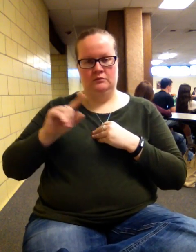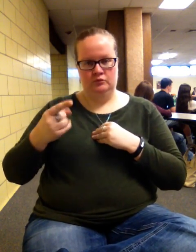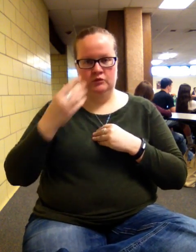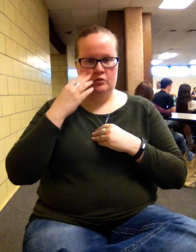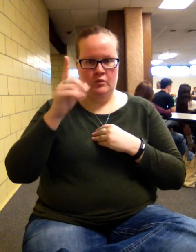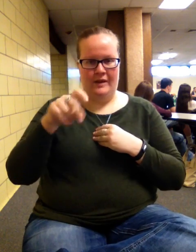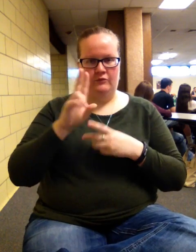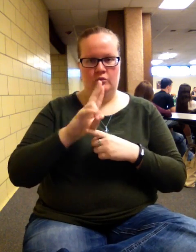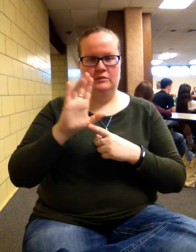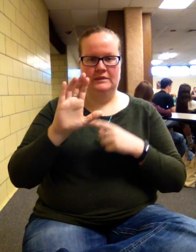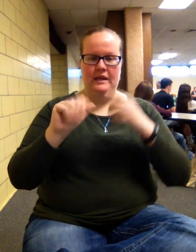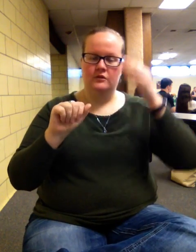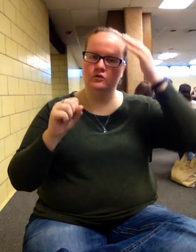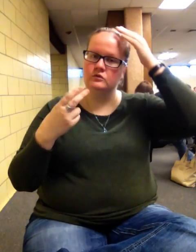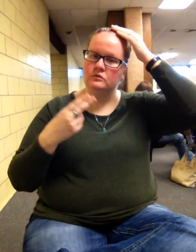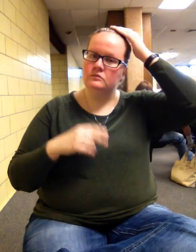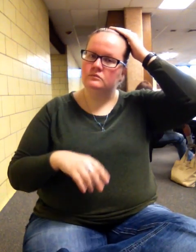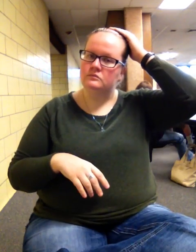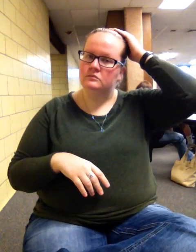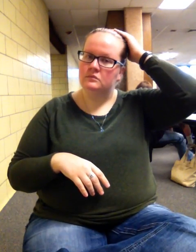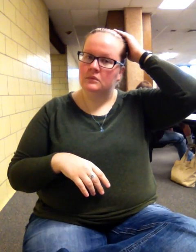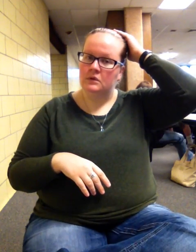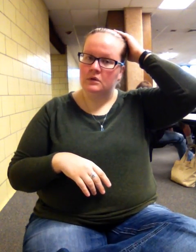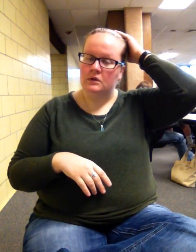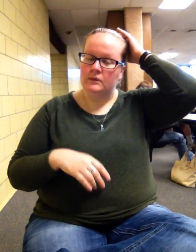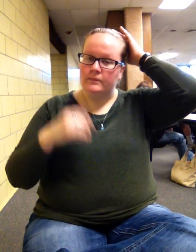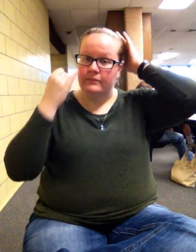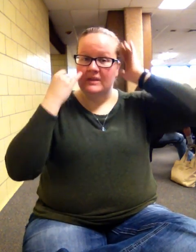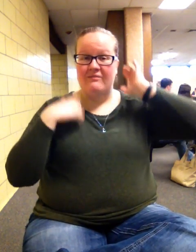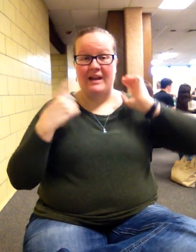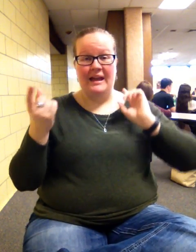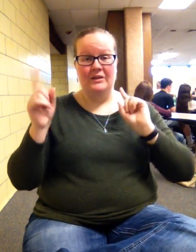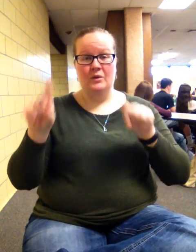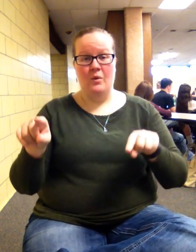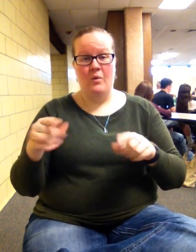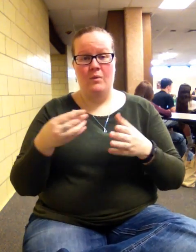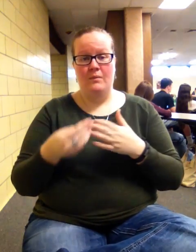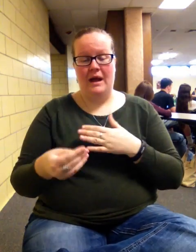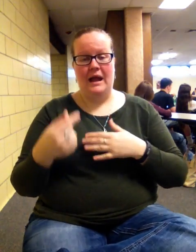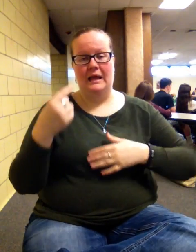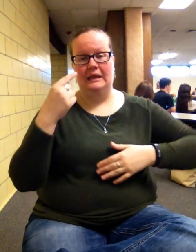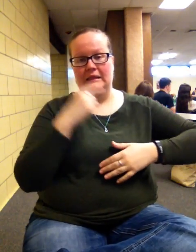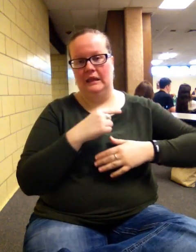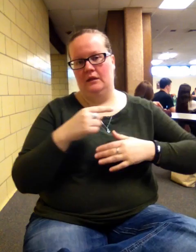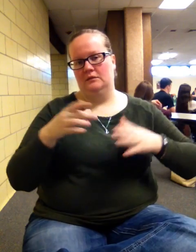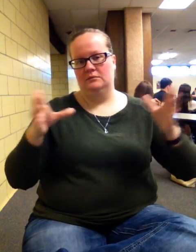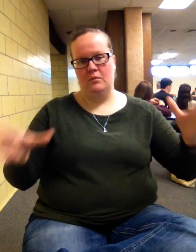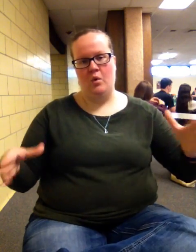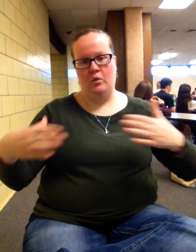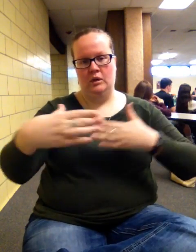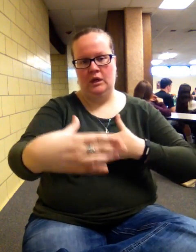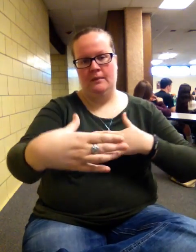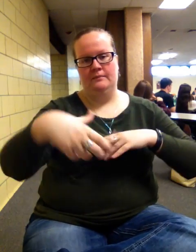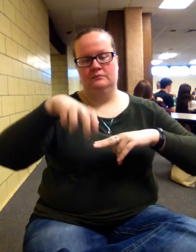cash. So if I had to go out and I had to buy this podium, this chair, and this